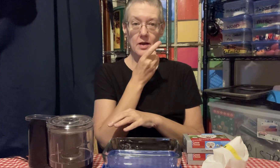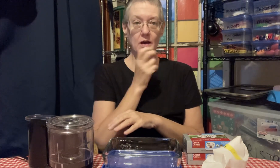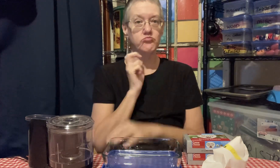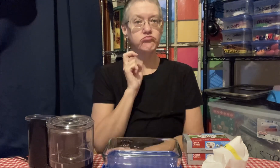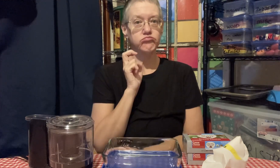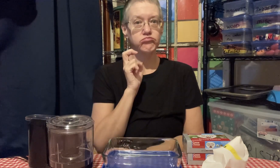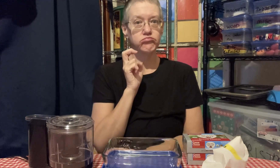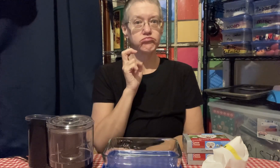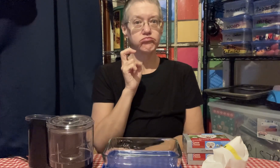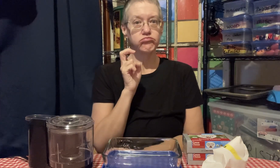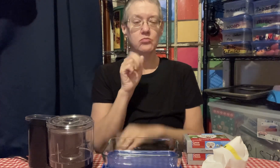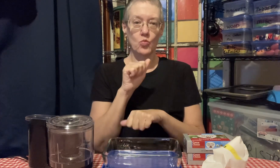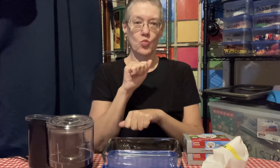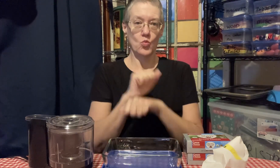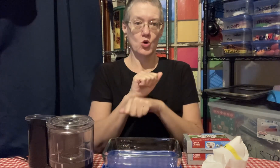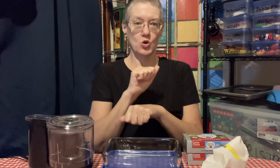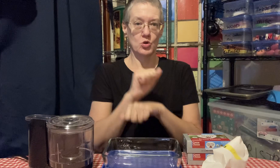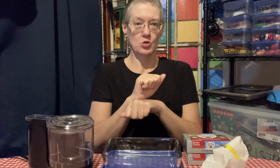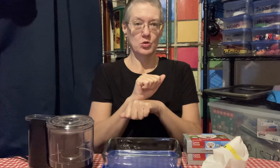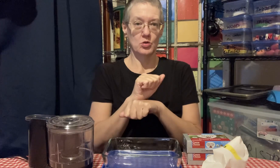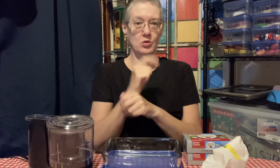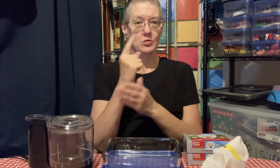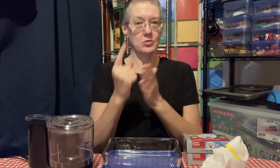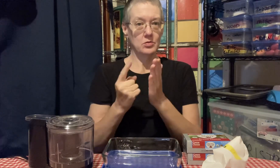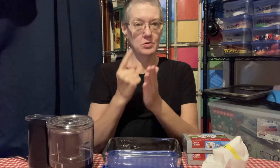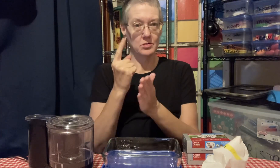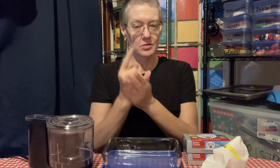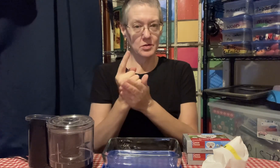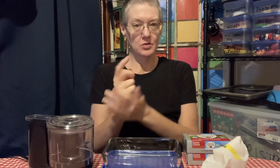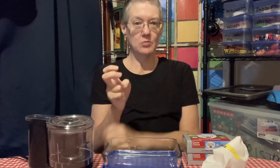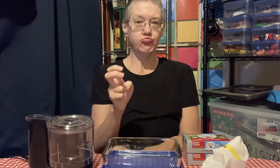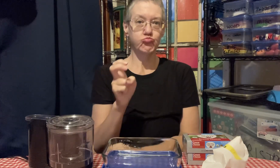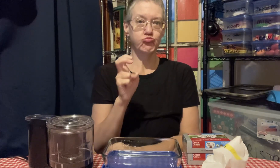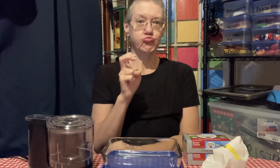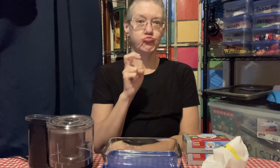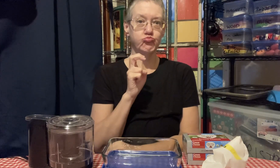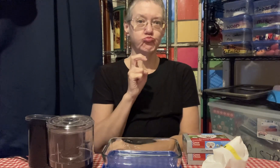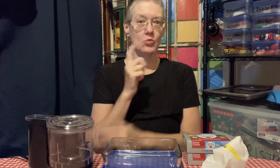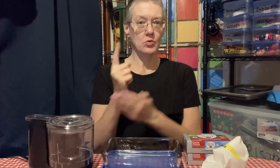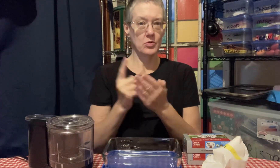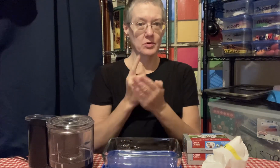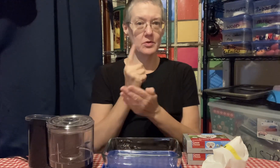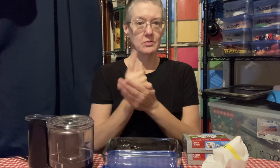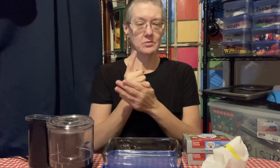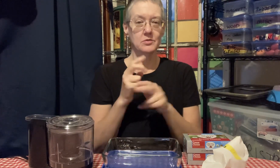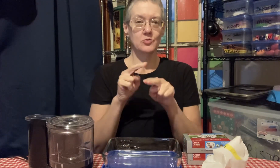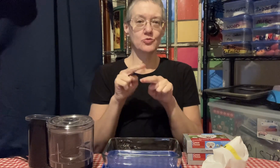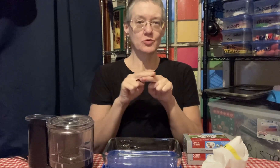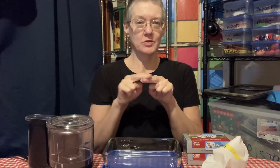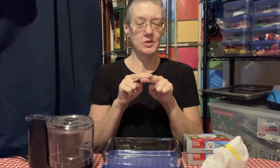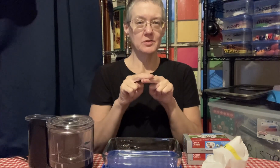keto, Dale would travel an hour to work and an hour home from work on the